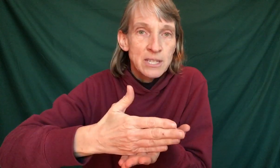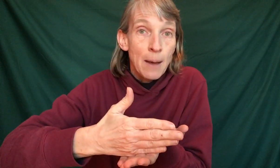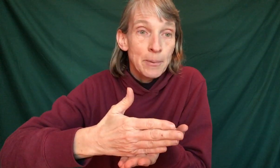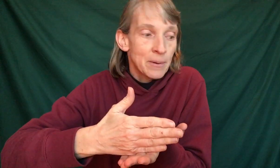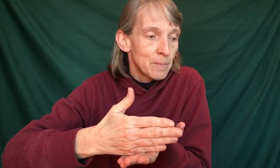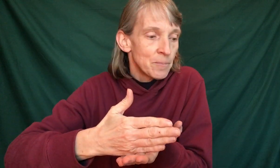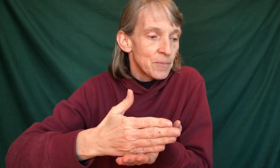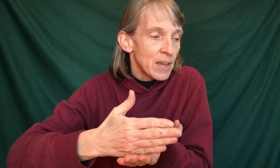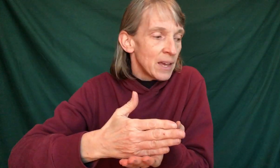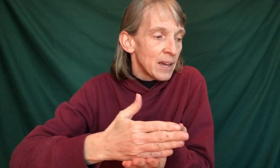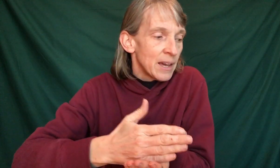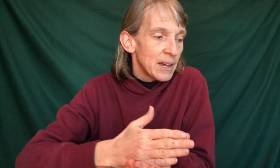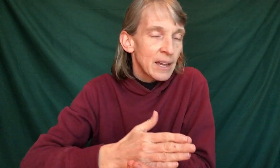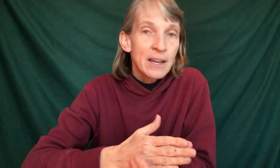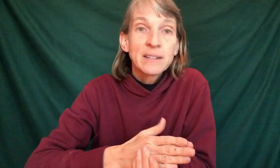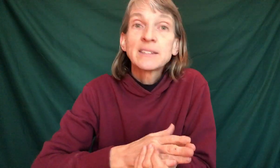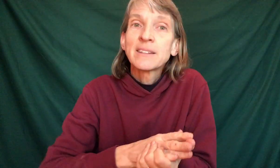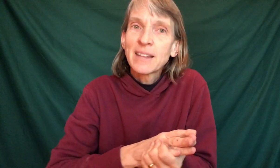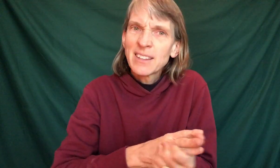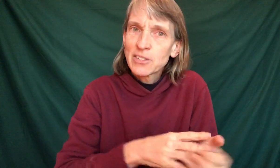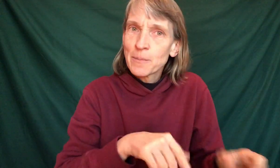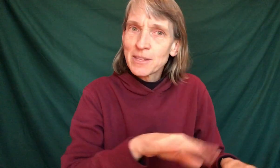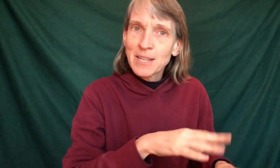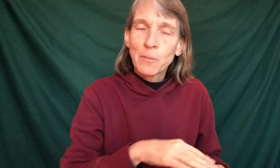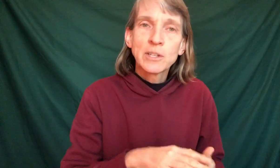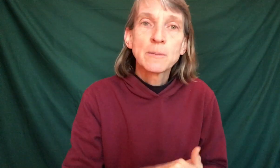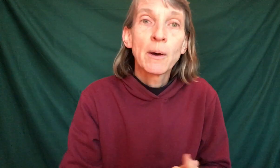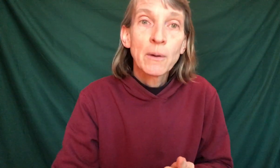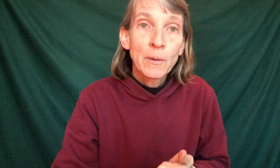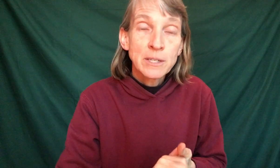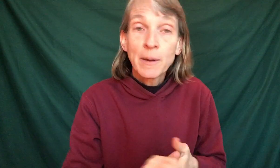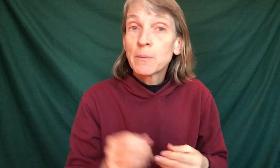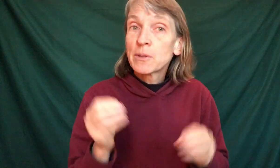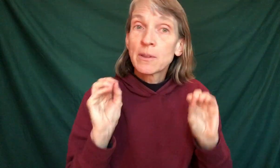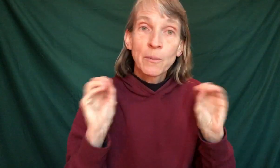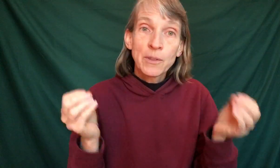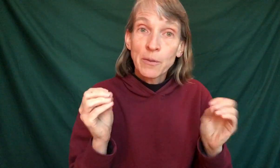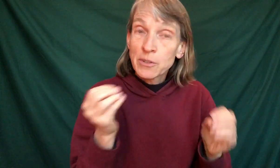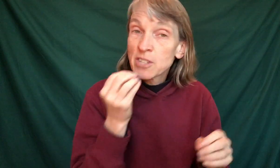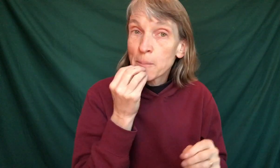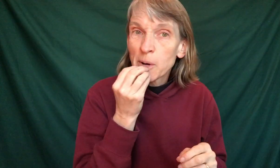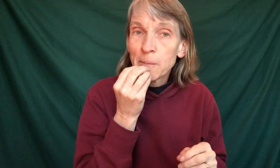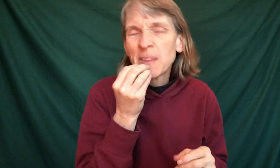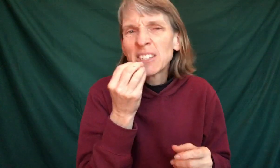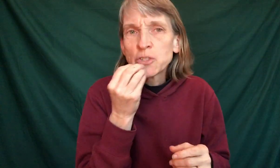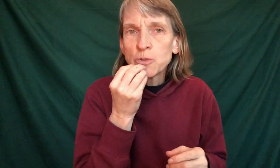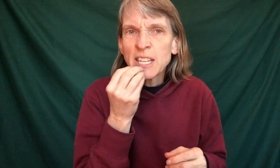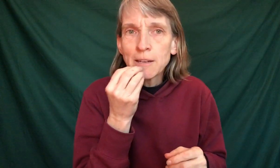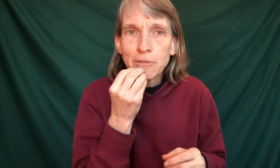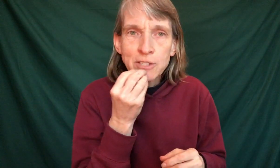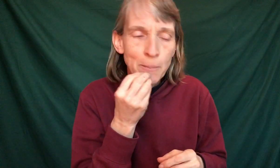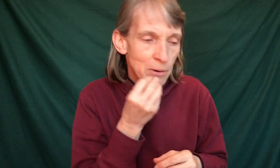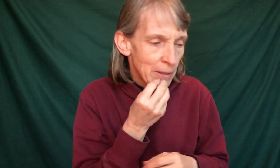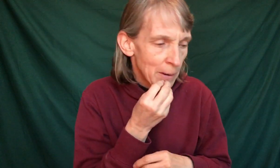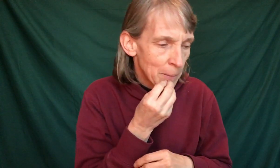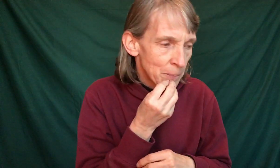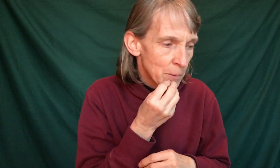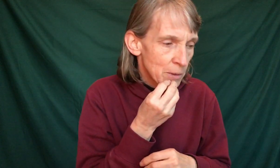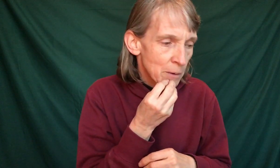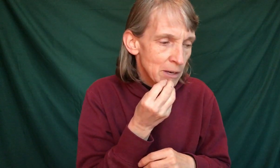stop. And then there's some of the same words about going to bed without their supper. I just use eat for supper there, without any